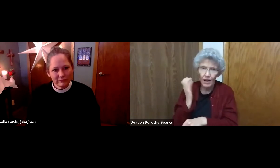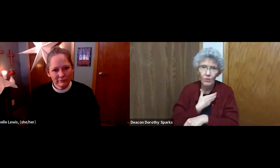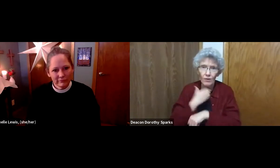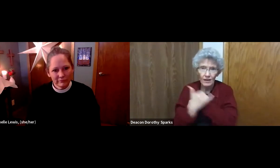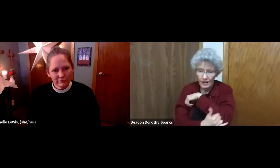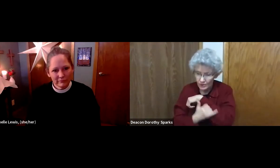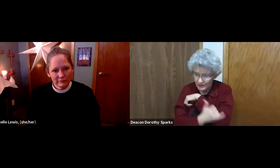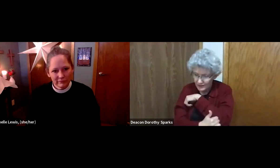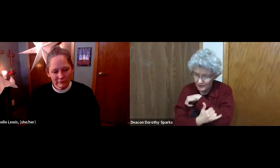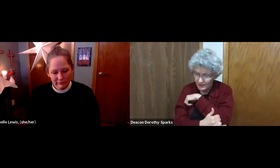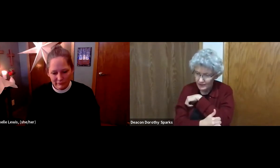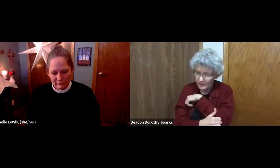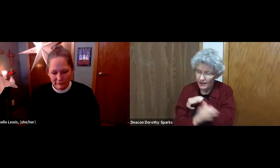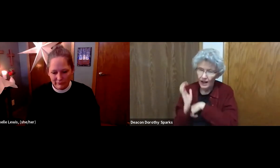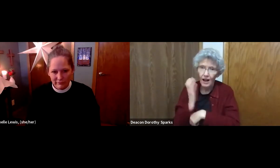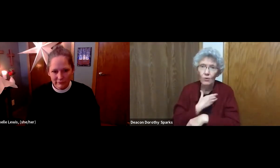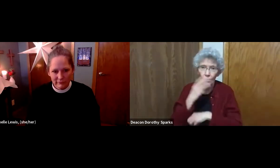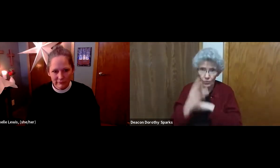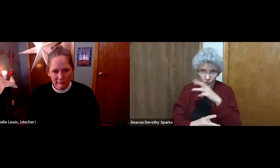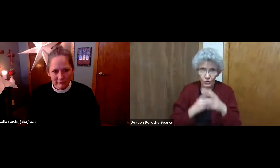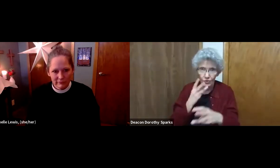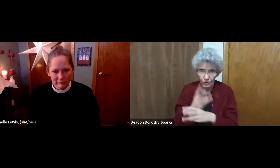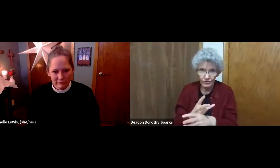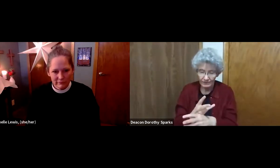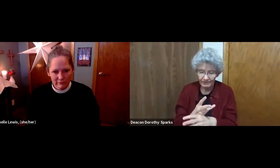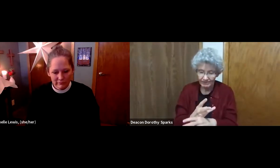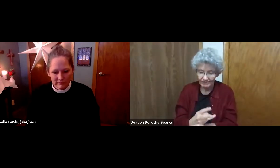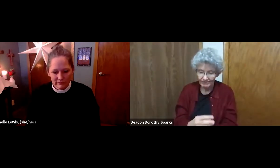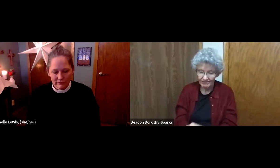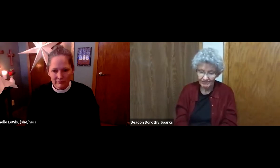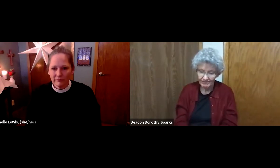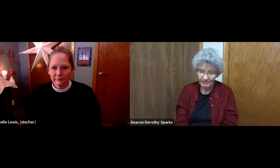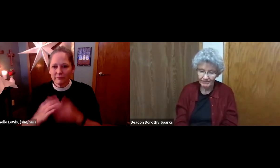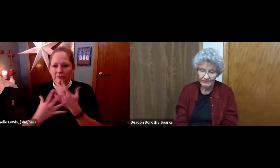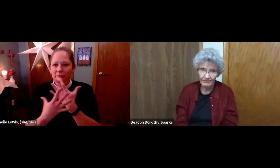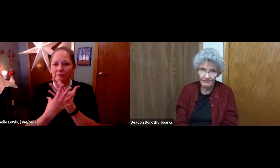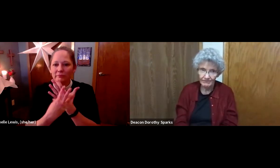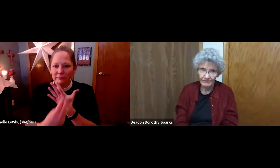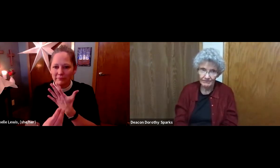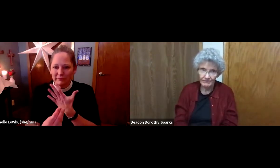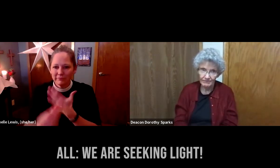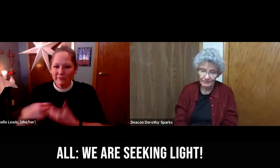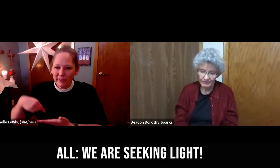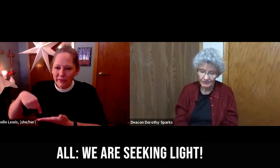In our work, our country, our world,